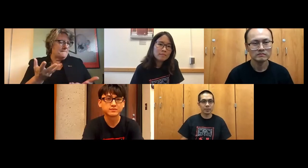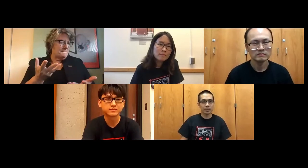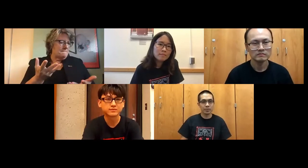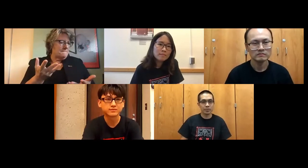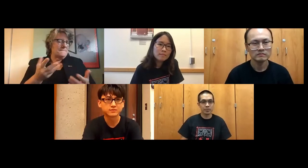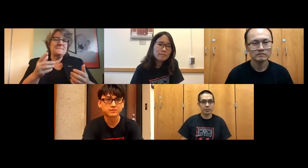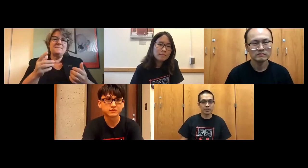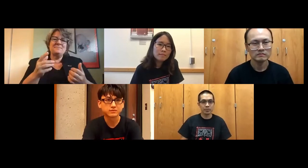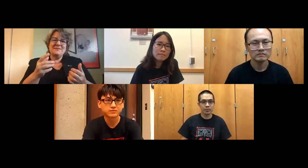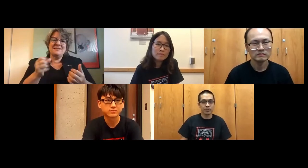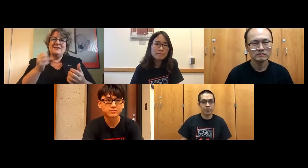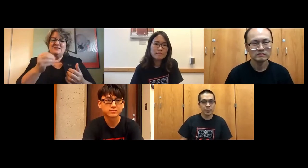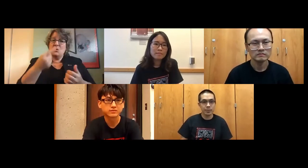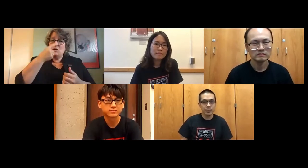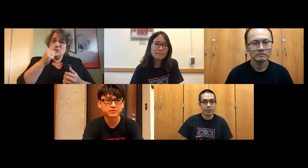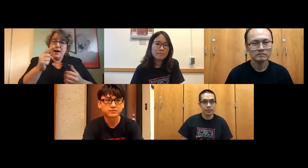first, your experience?